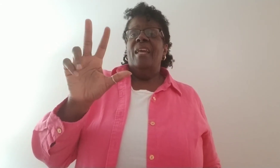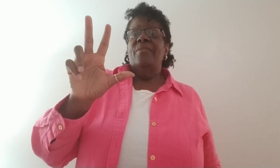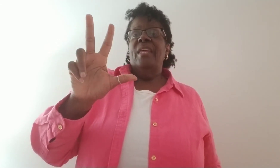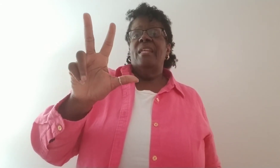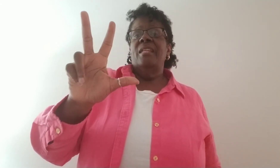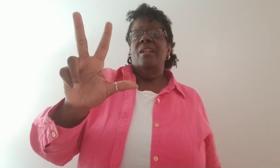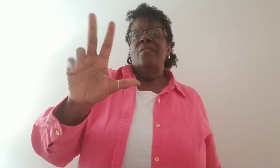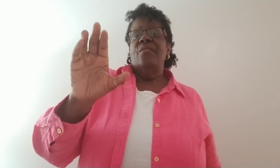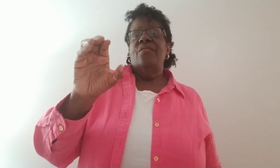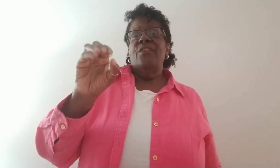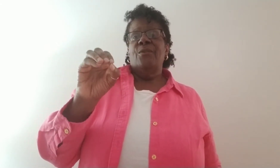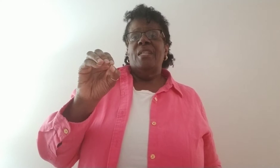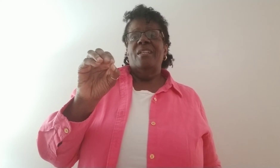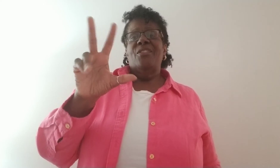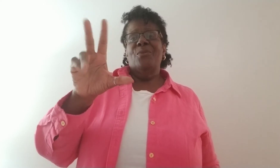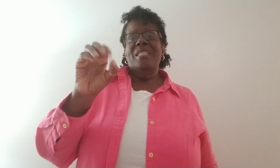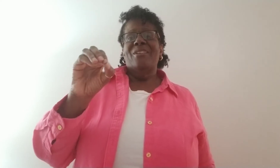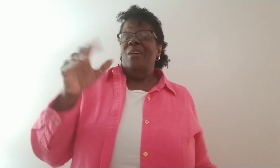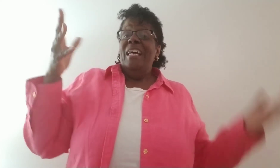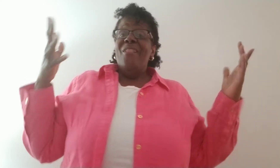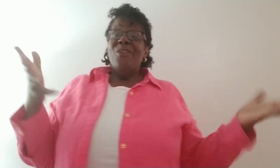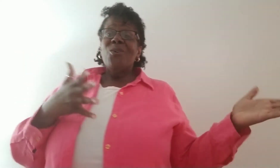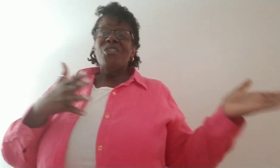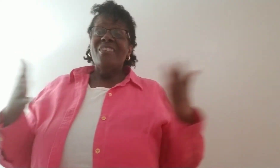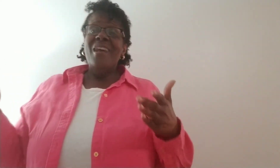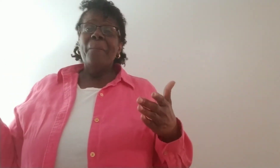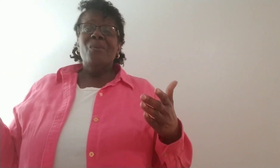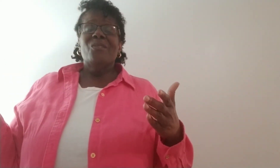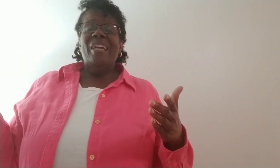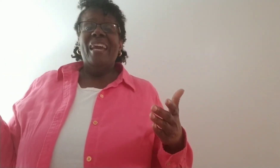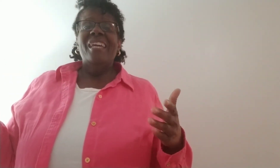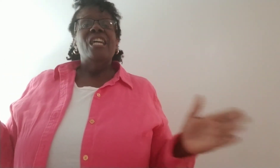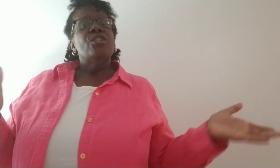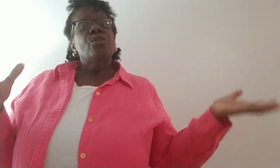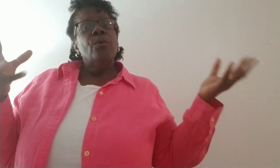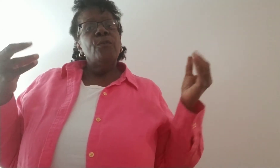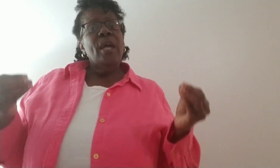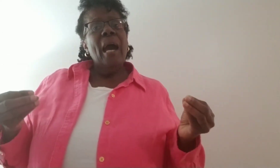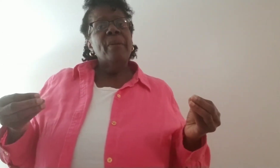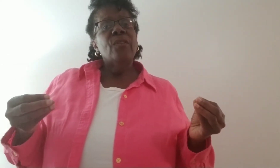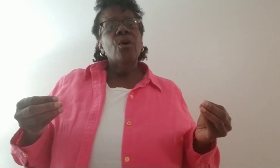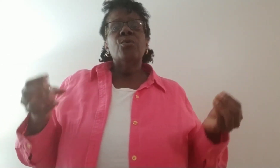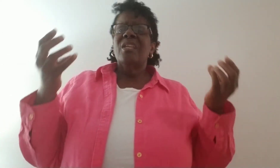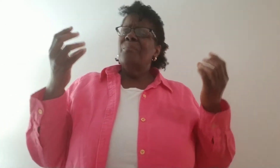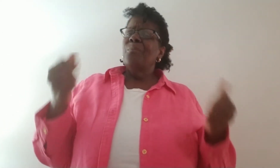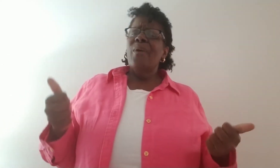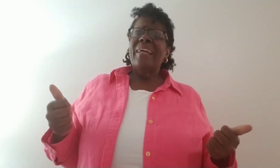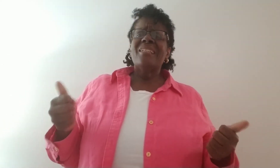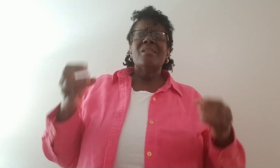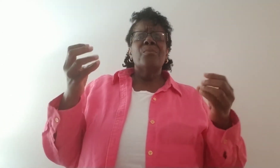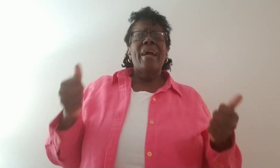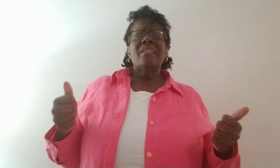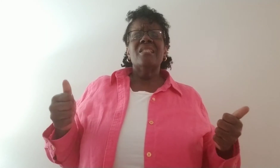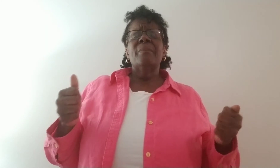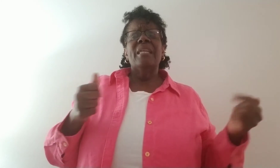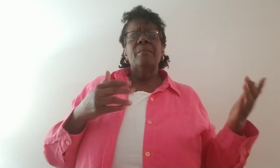then 30, 30. Those are the numbers, okay? So if you copy those, practice them, get them